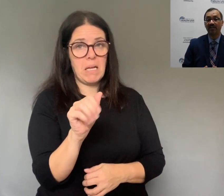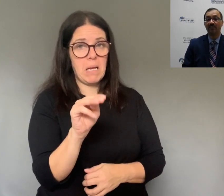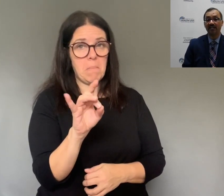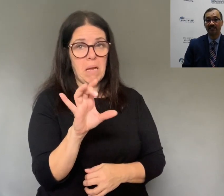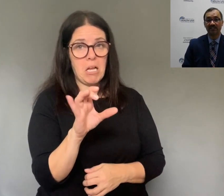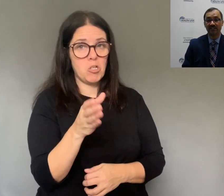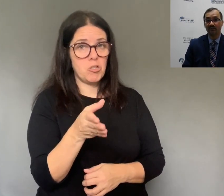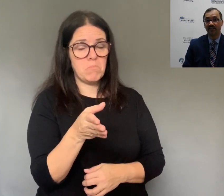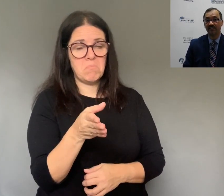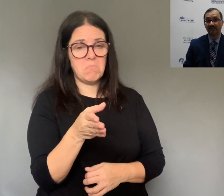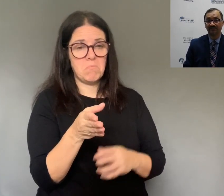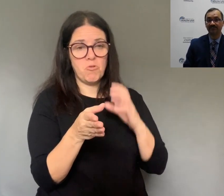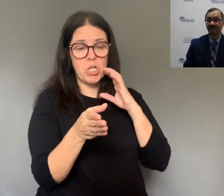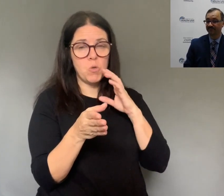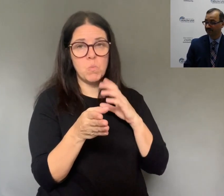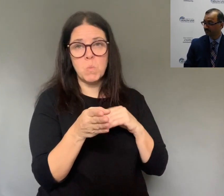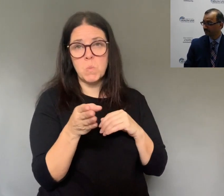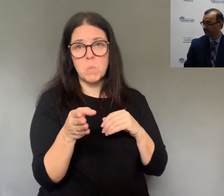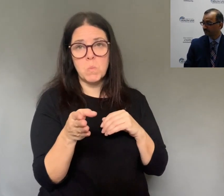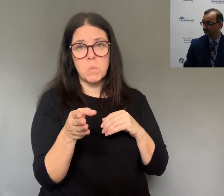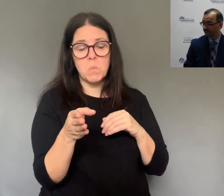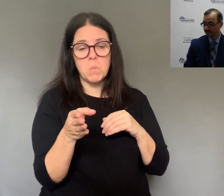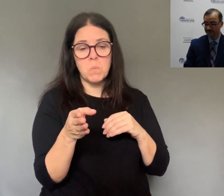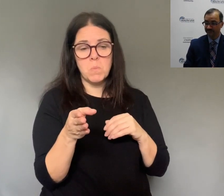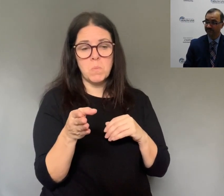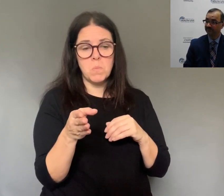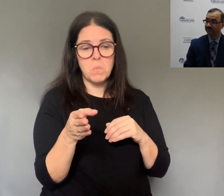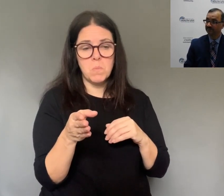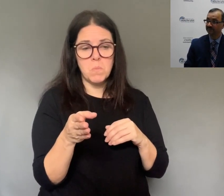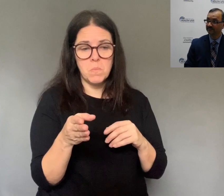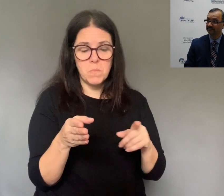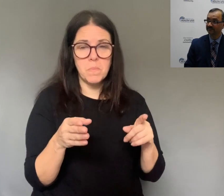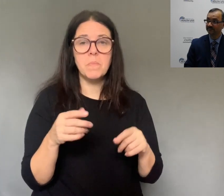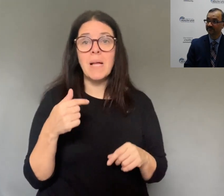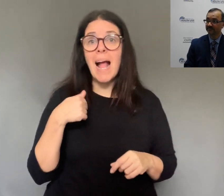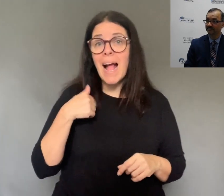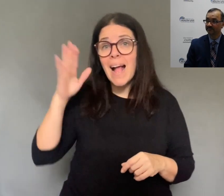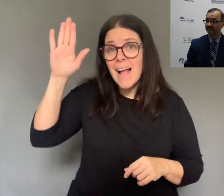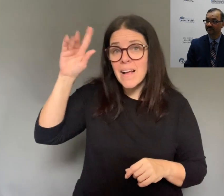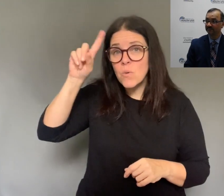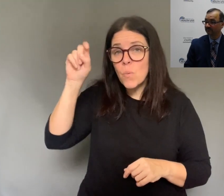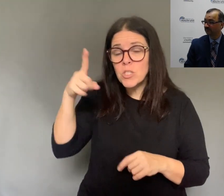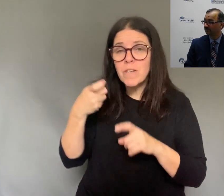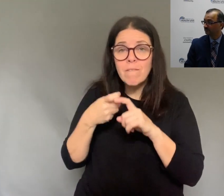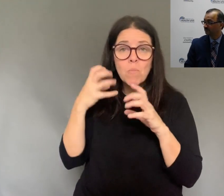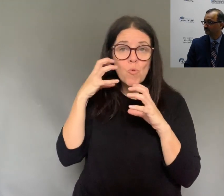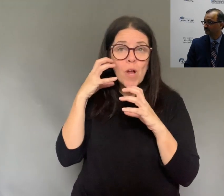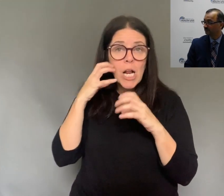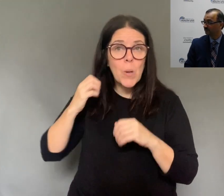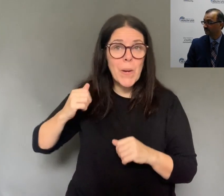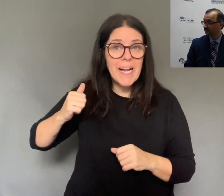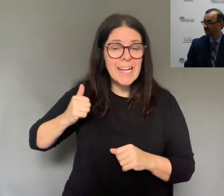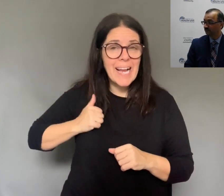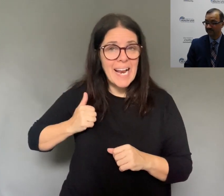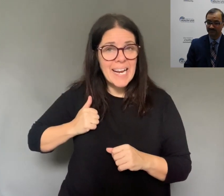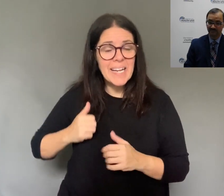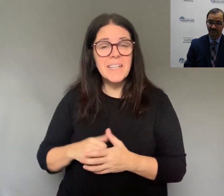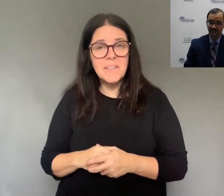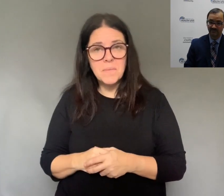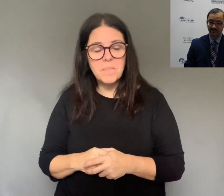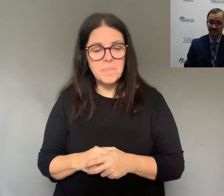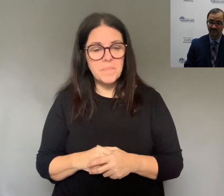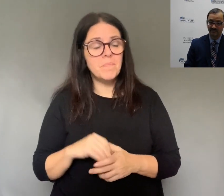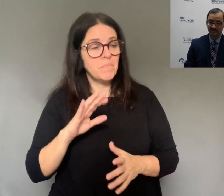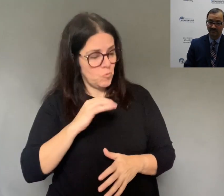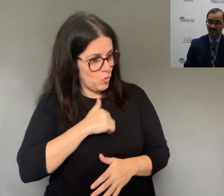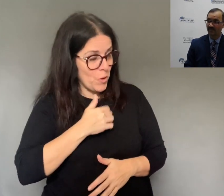we are managing these outbreaks. Okay, thank you. Any further questions from Blackburn? No,